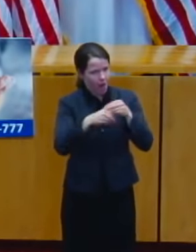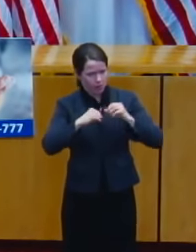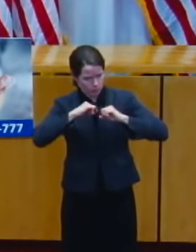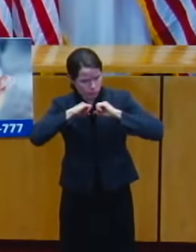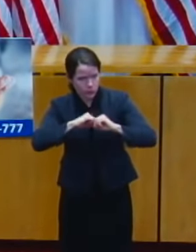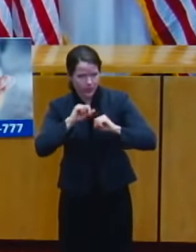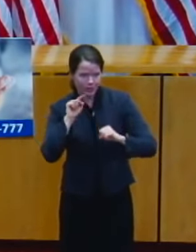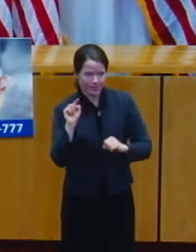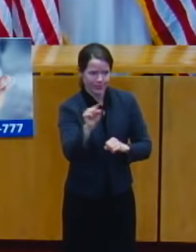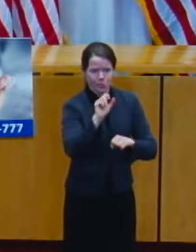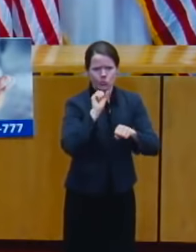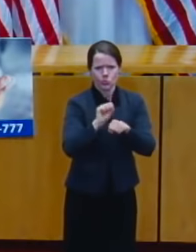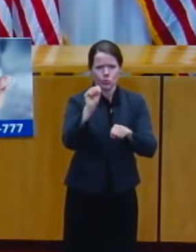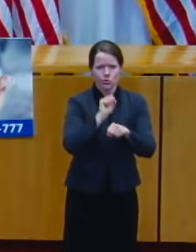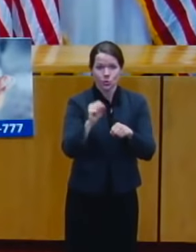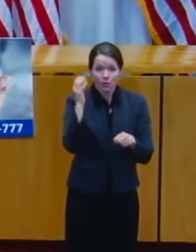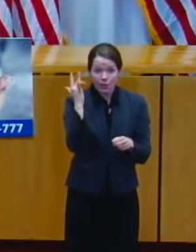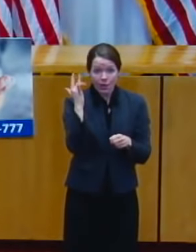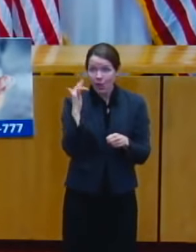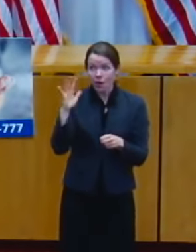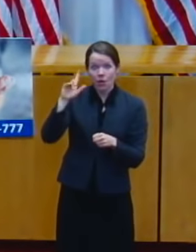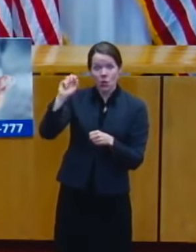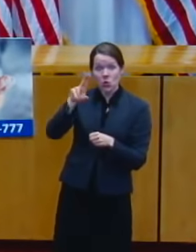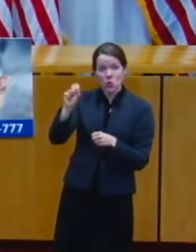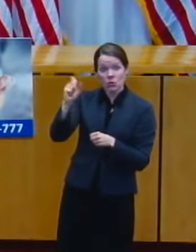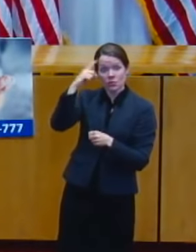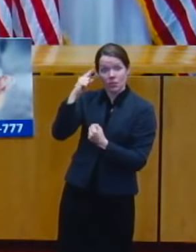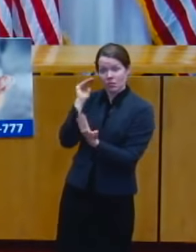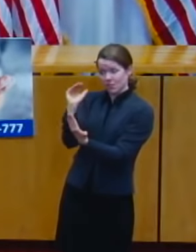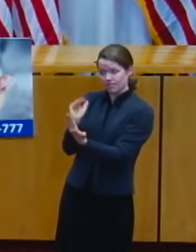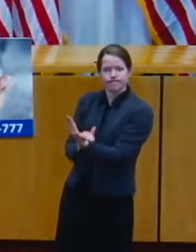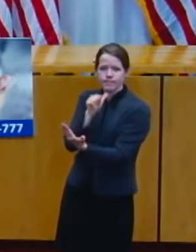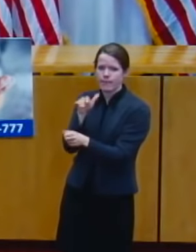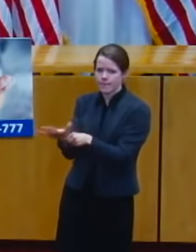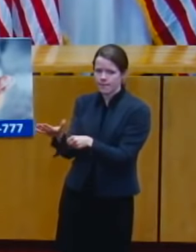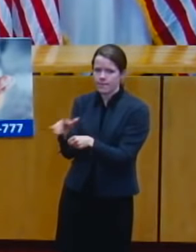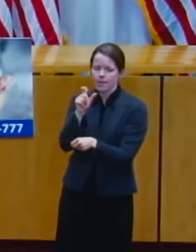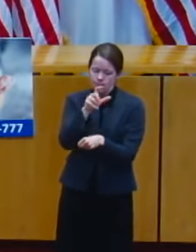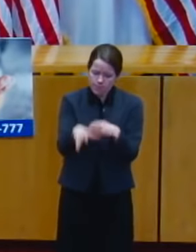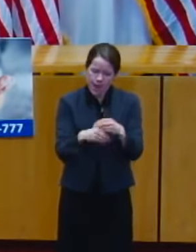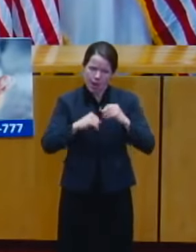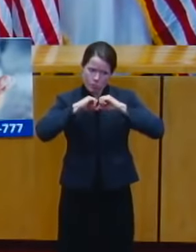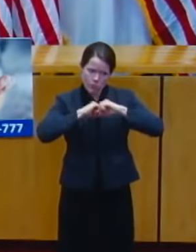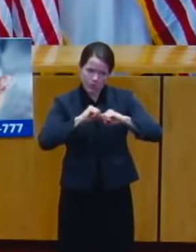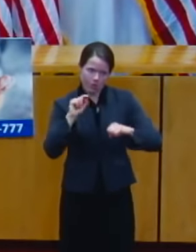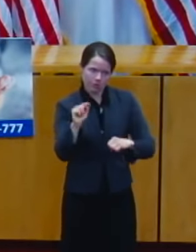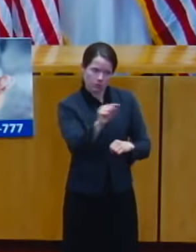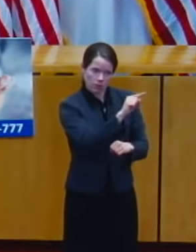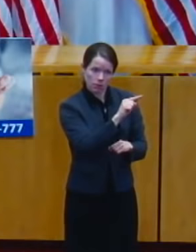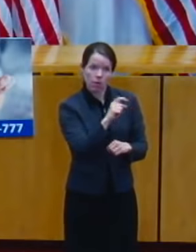know that many communities have chosen to go beyond some of the stuff we've done. Fine.